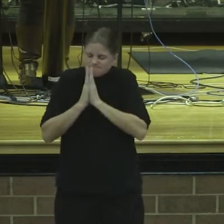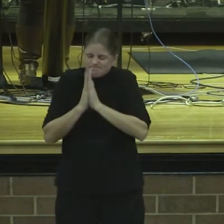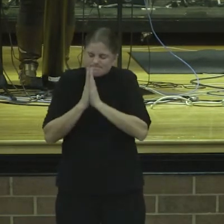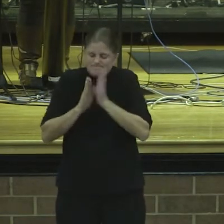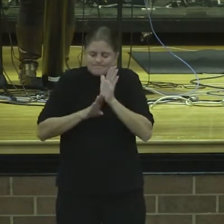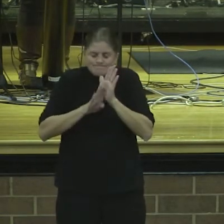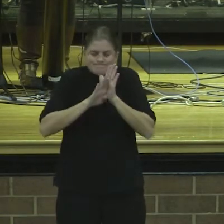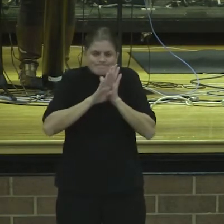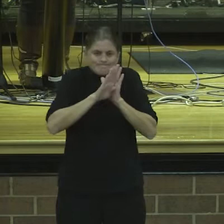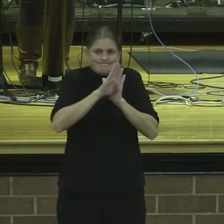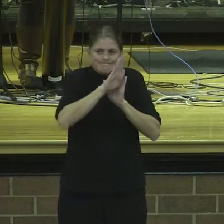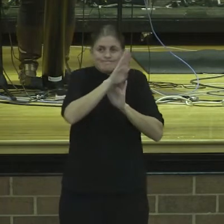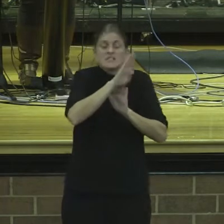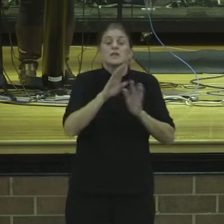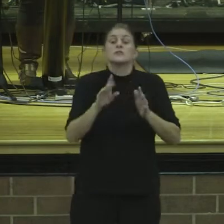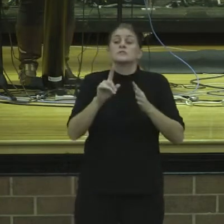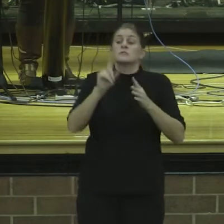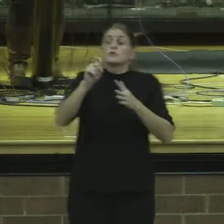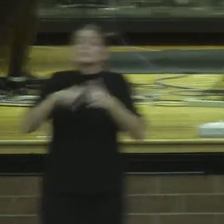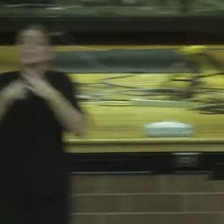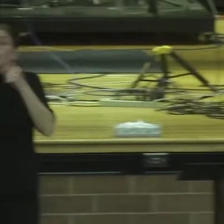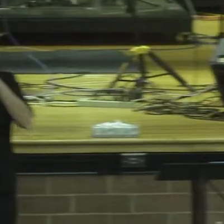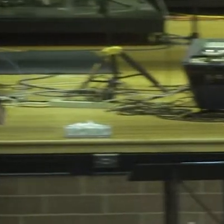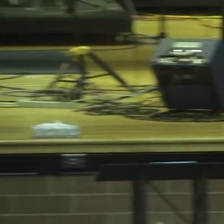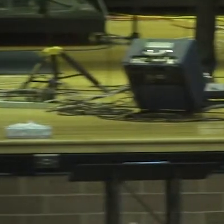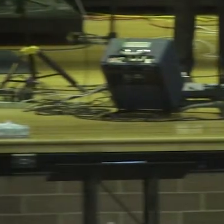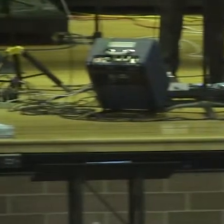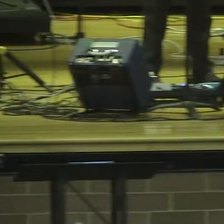Now, again, we're scheduled to begin this on January 5th.